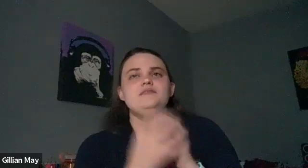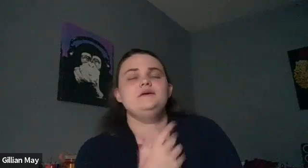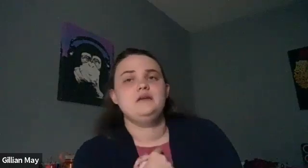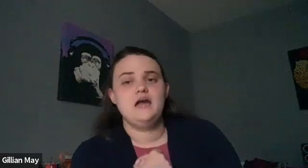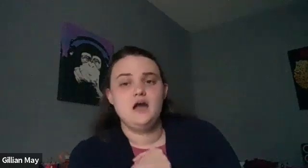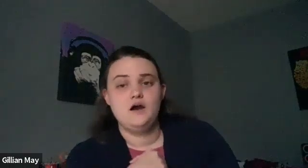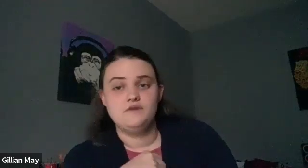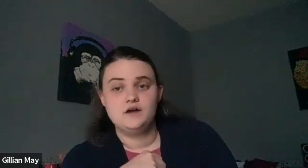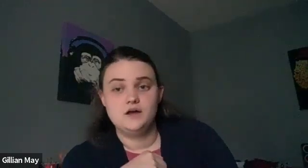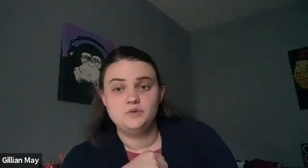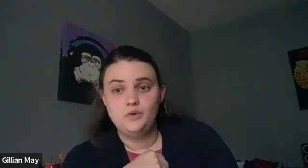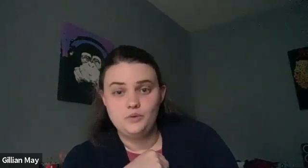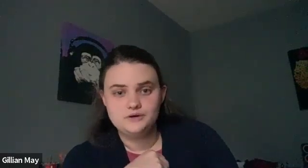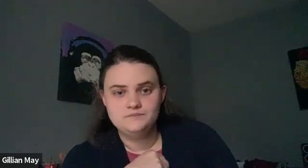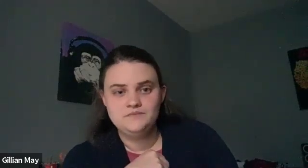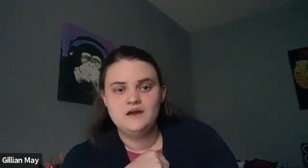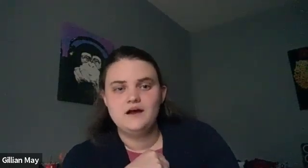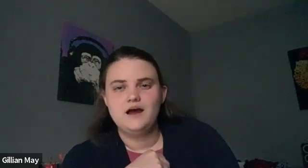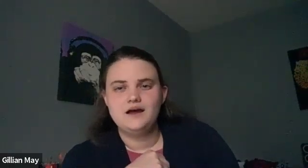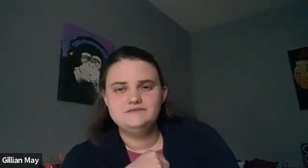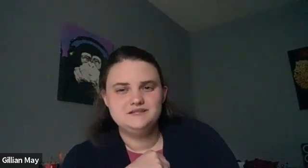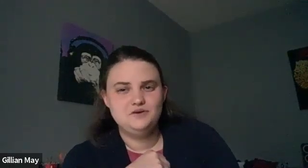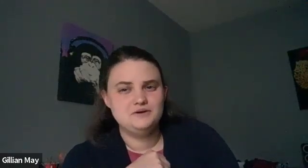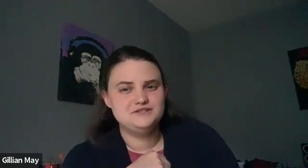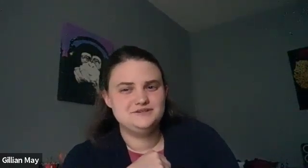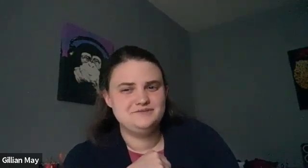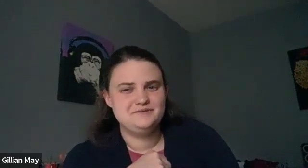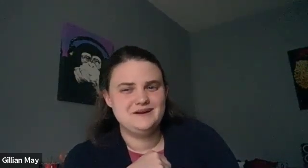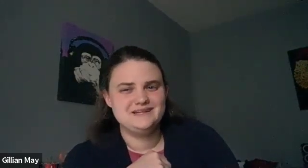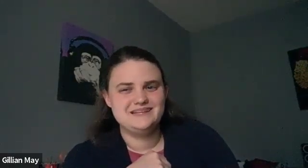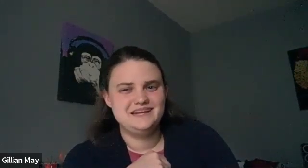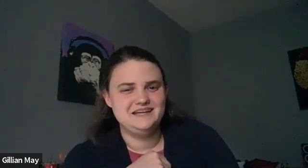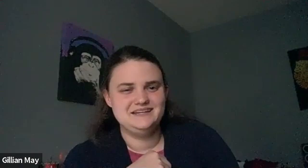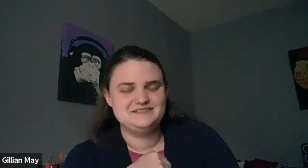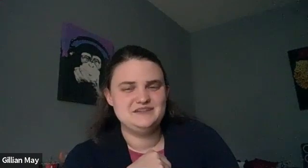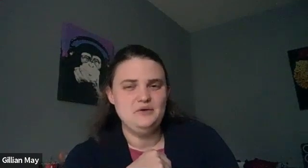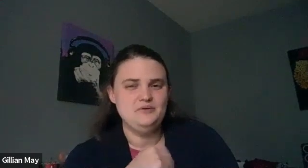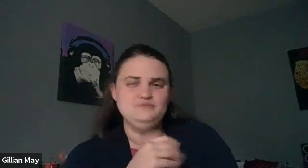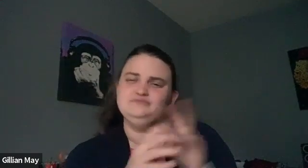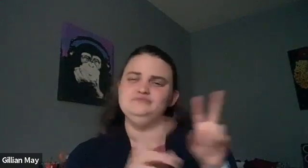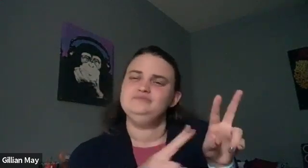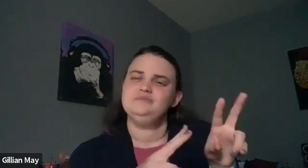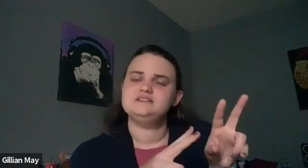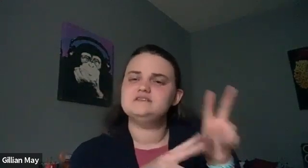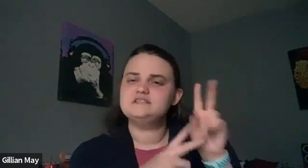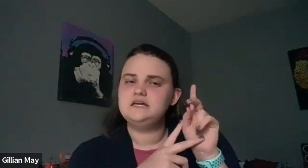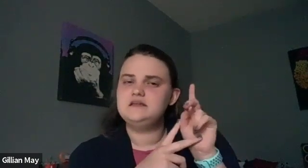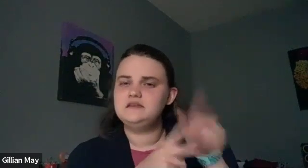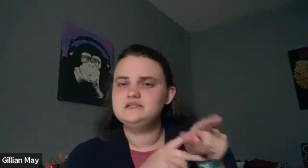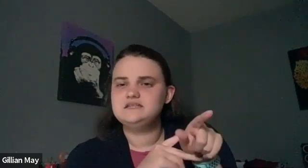Then we have corn. I've seen corn 2 different ways, and I get so, because I'll see the kids sign